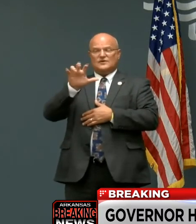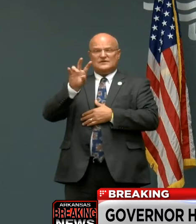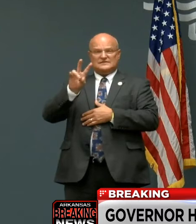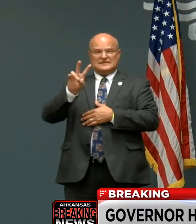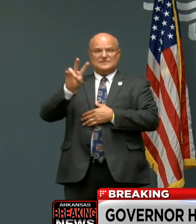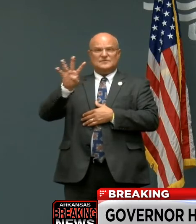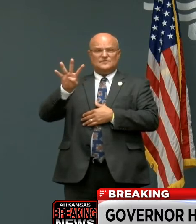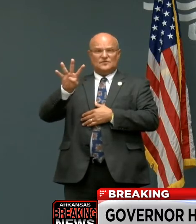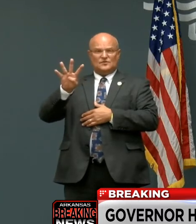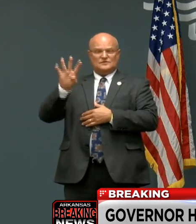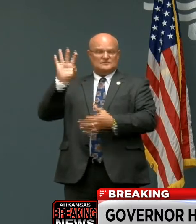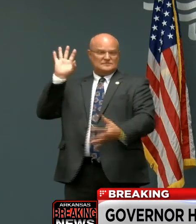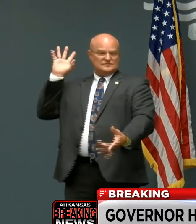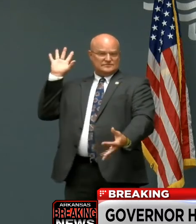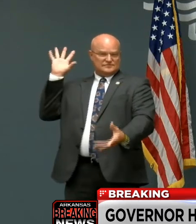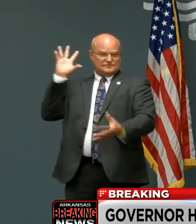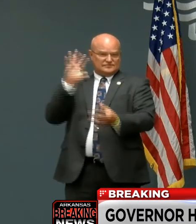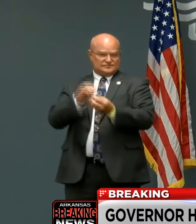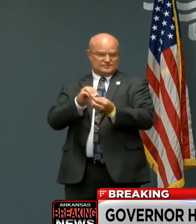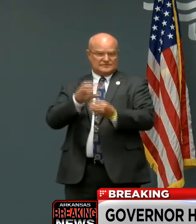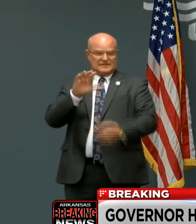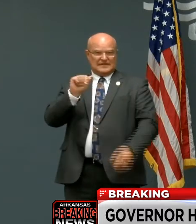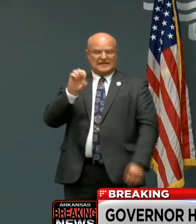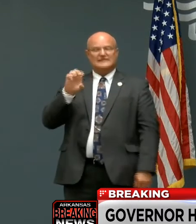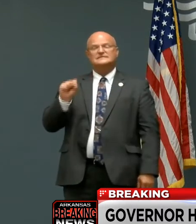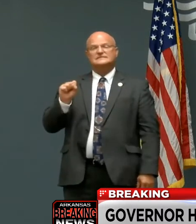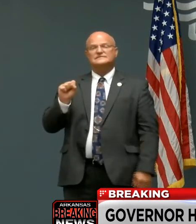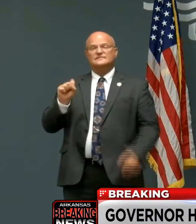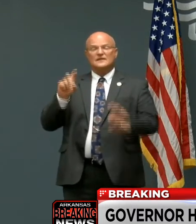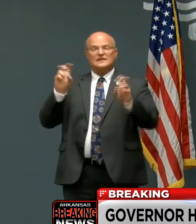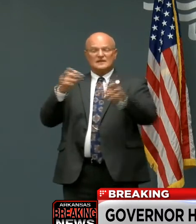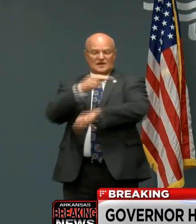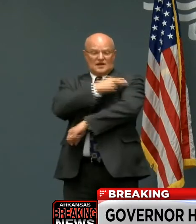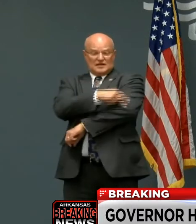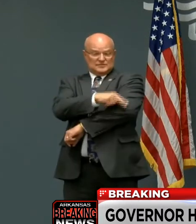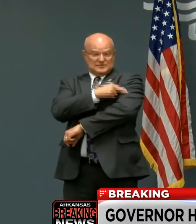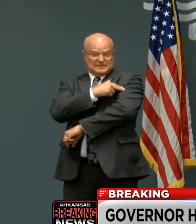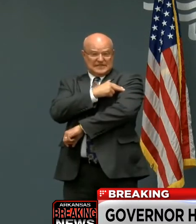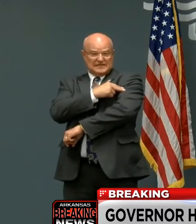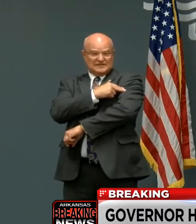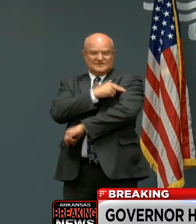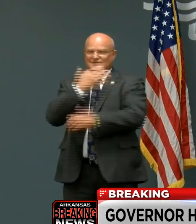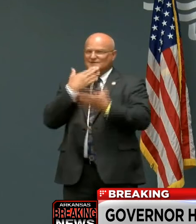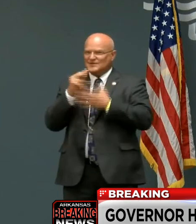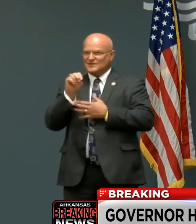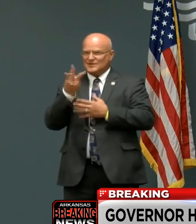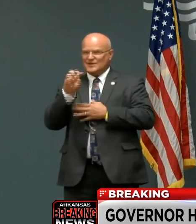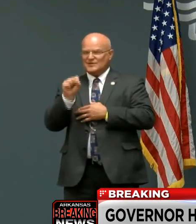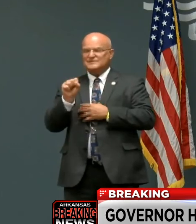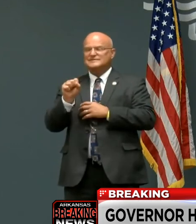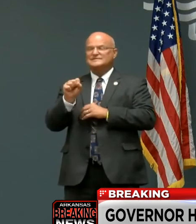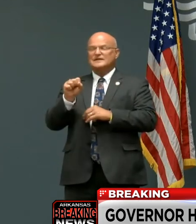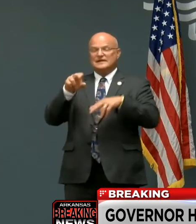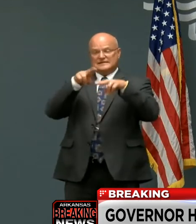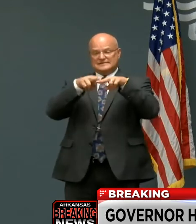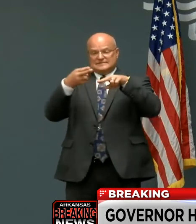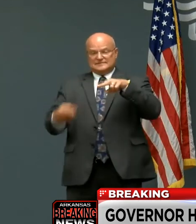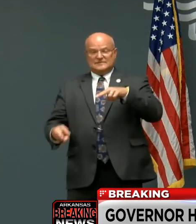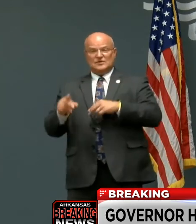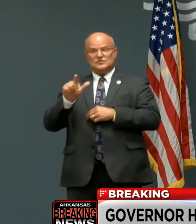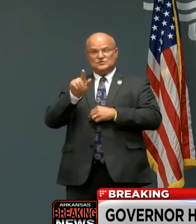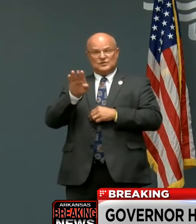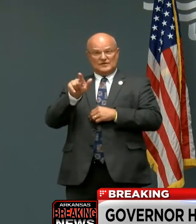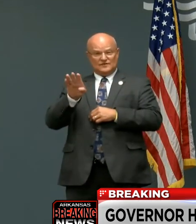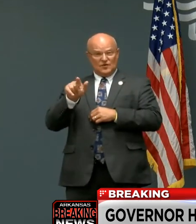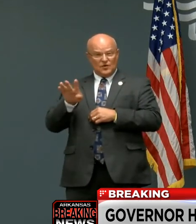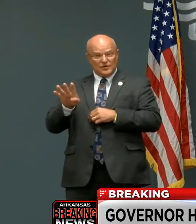57,374 cumulative COVID cases. In terms of hospitalizations, it's good news that we've had a reduction of